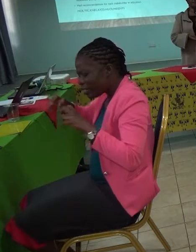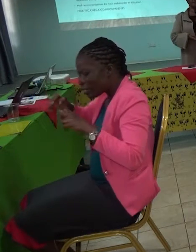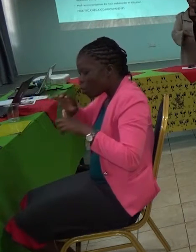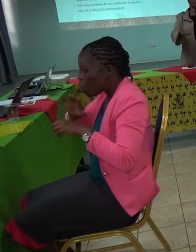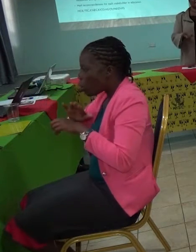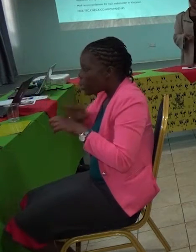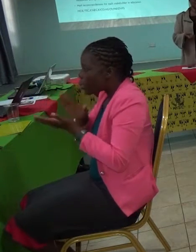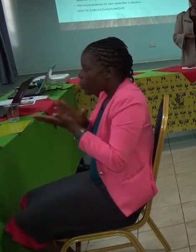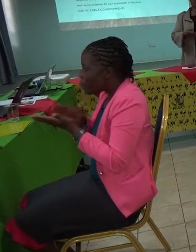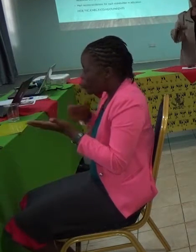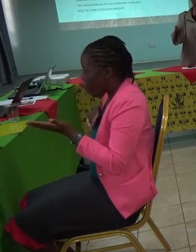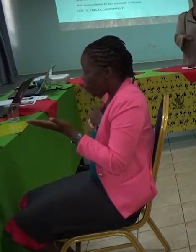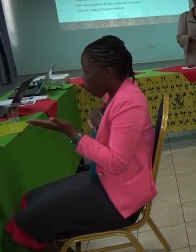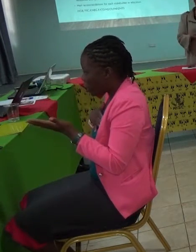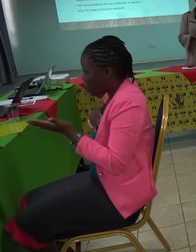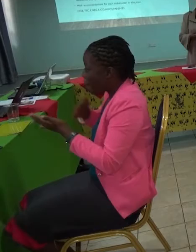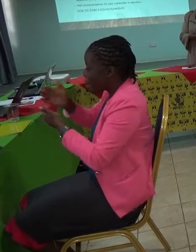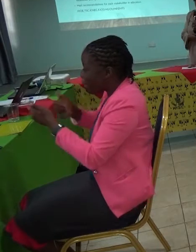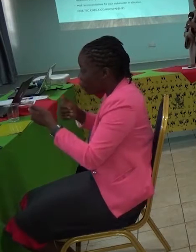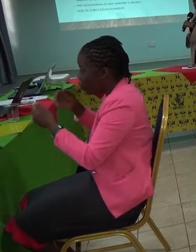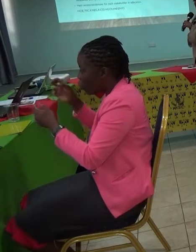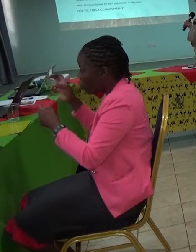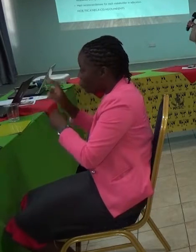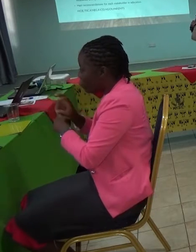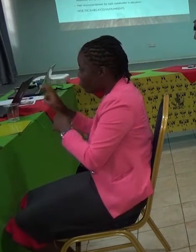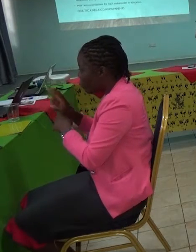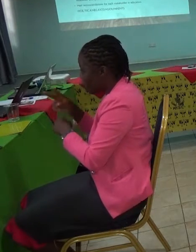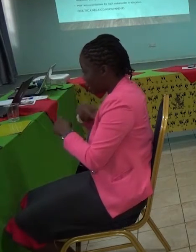the survey was released, there was already something in the cooking.